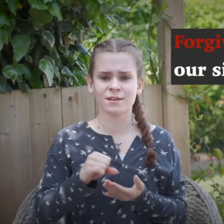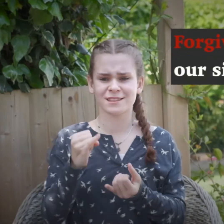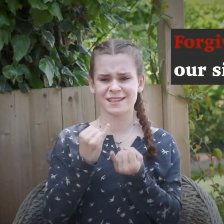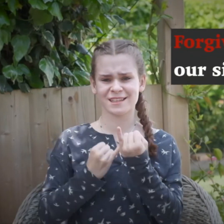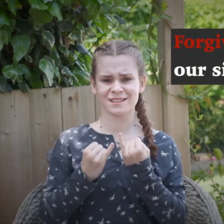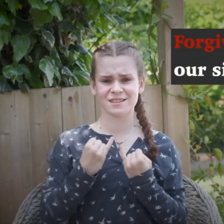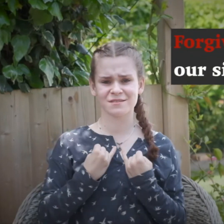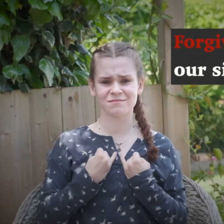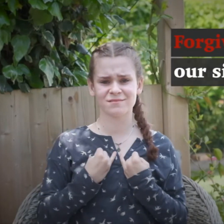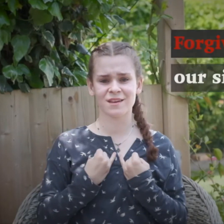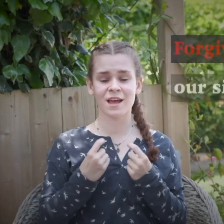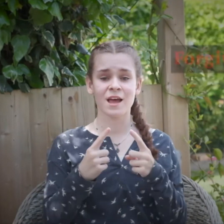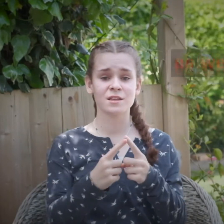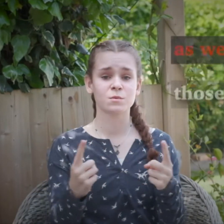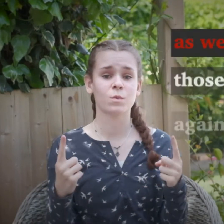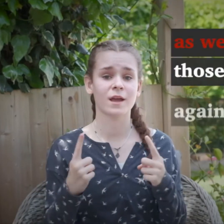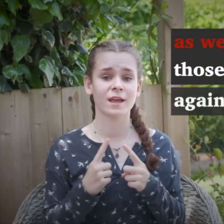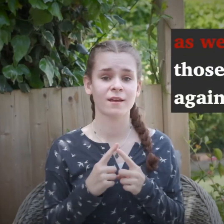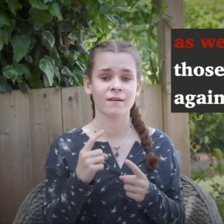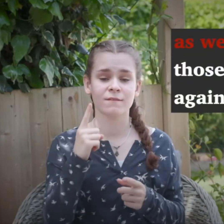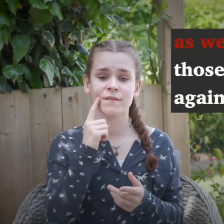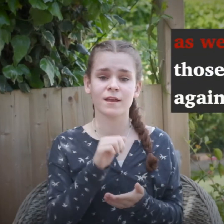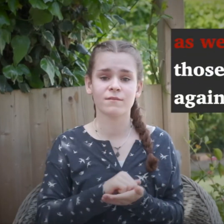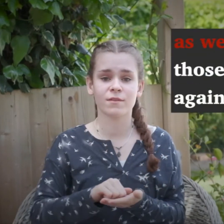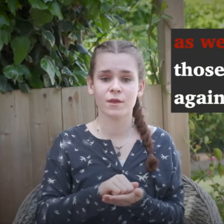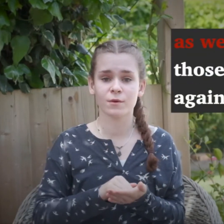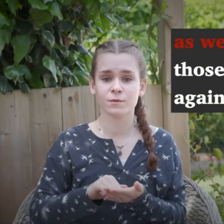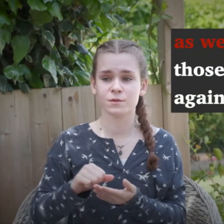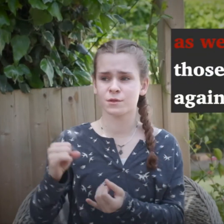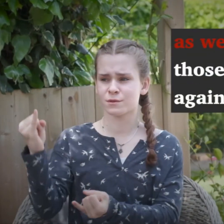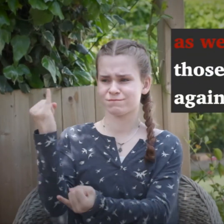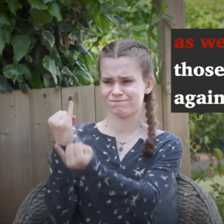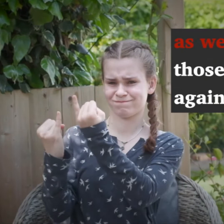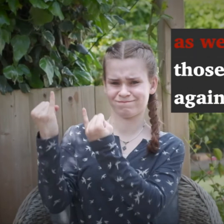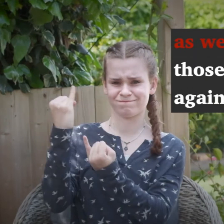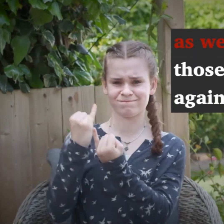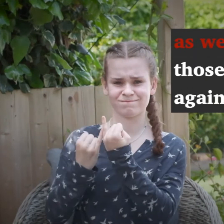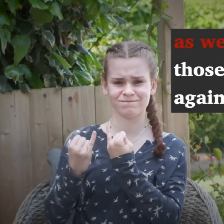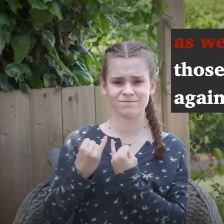Forgive us our sins, as we forgive those who sin against us.